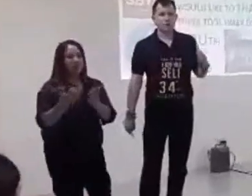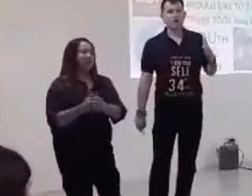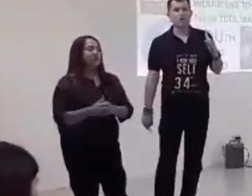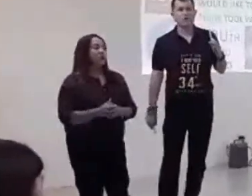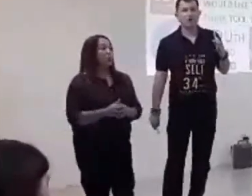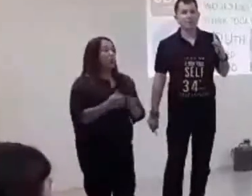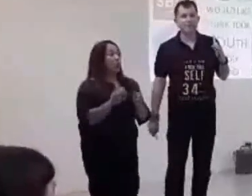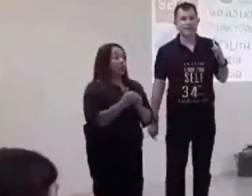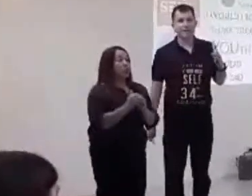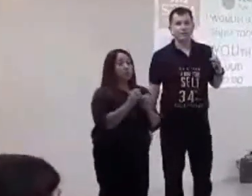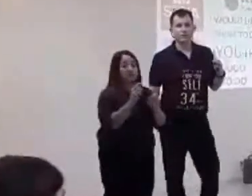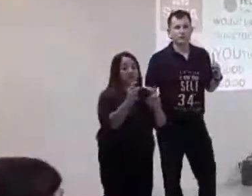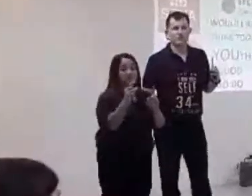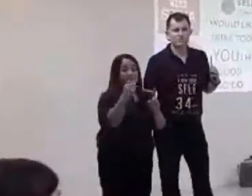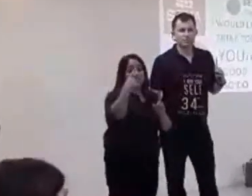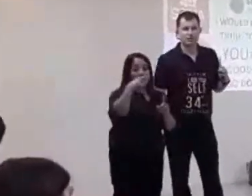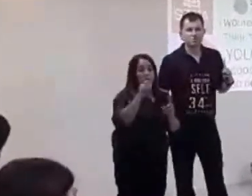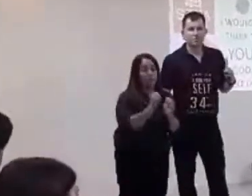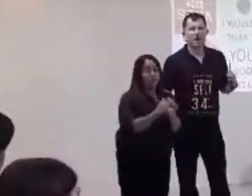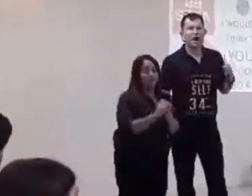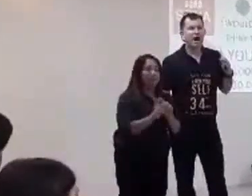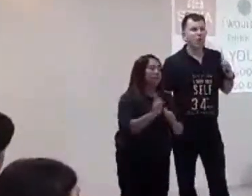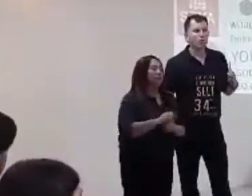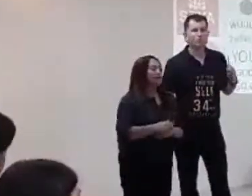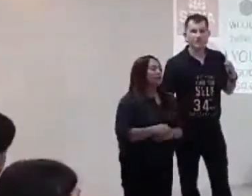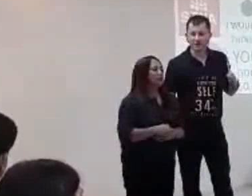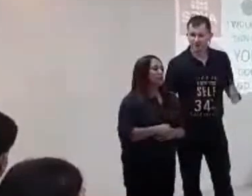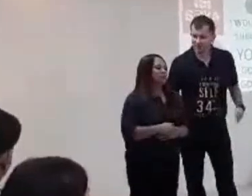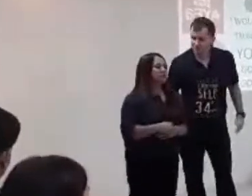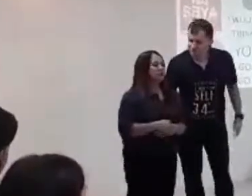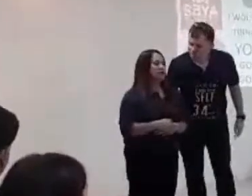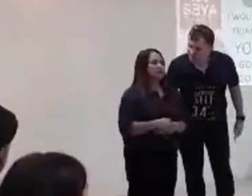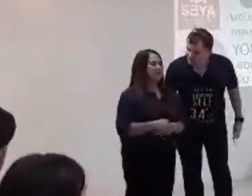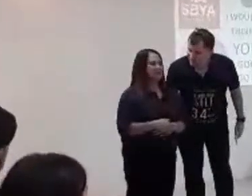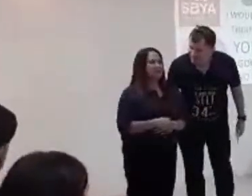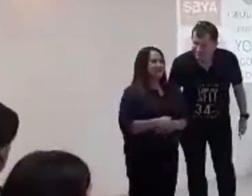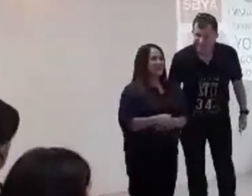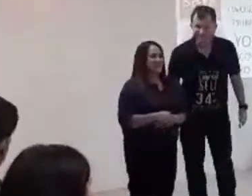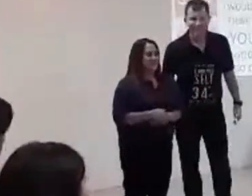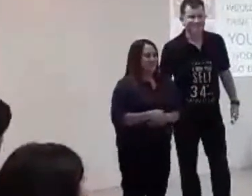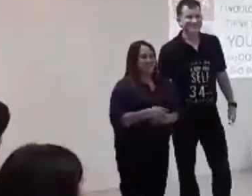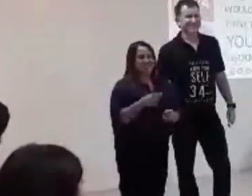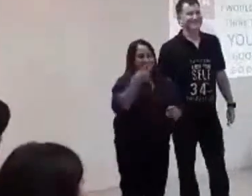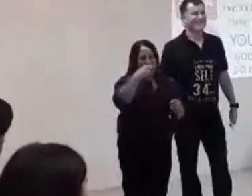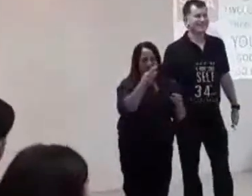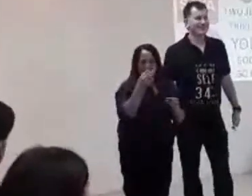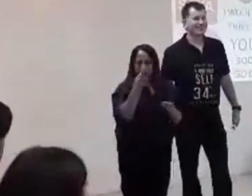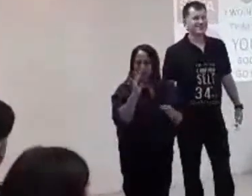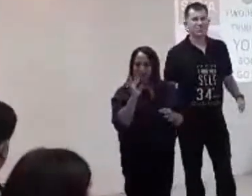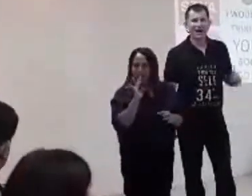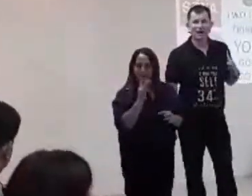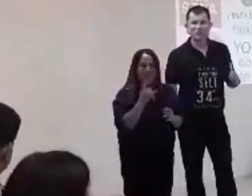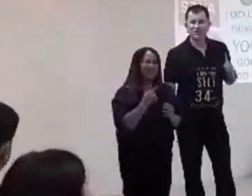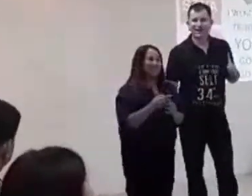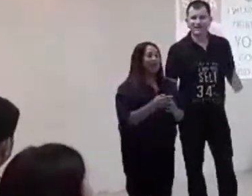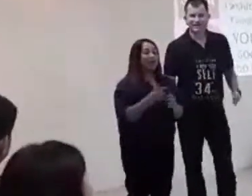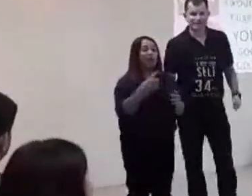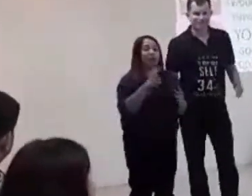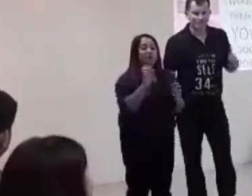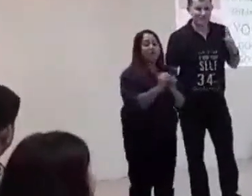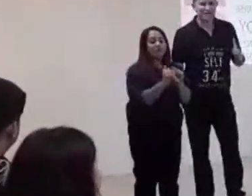The word overcome in Thai language is ao shana. Can you translate it? No. So ao